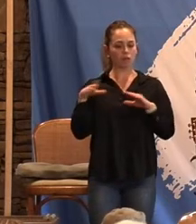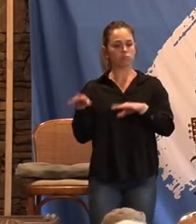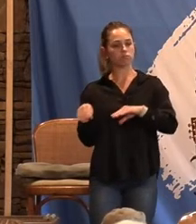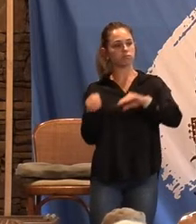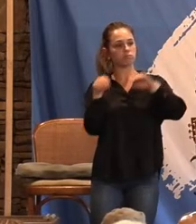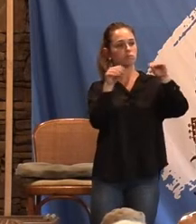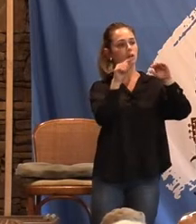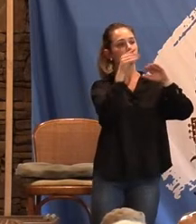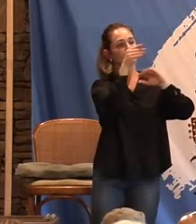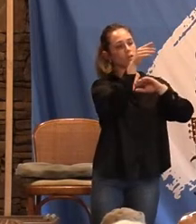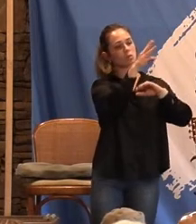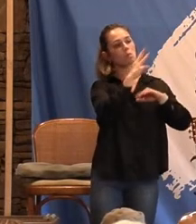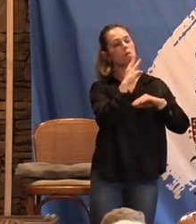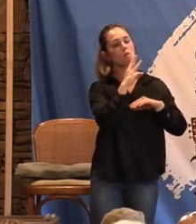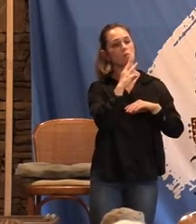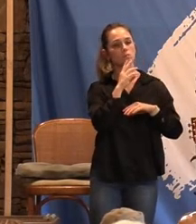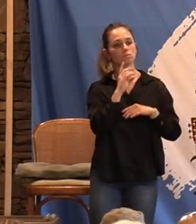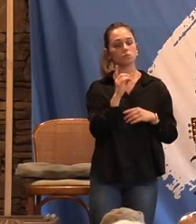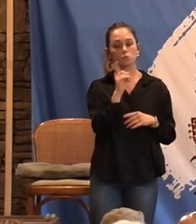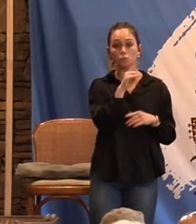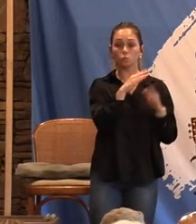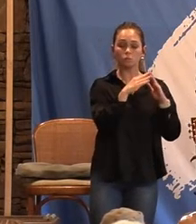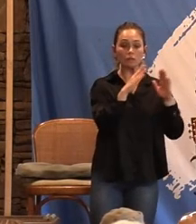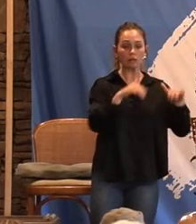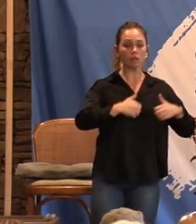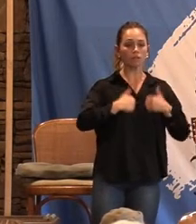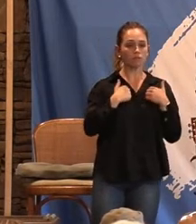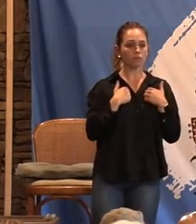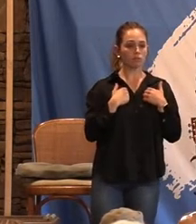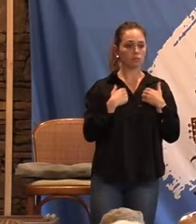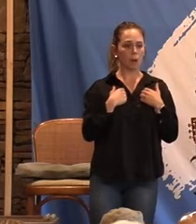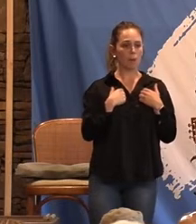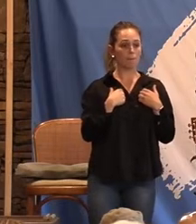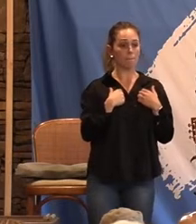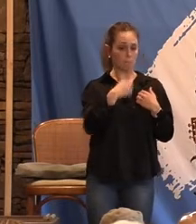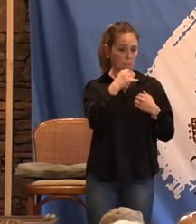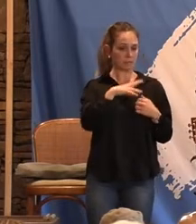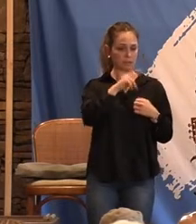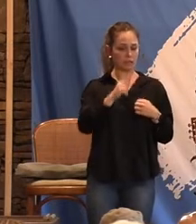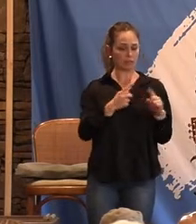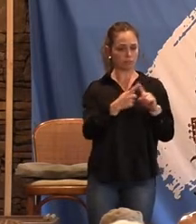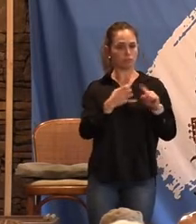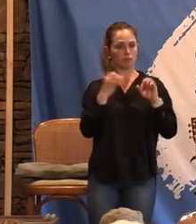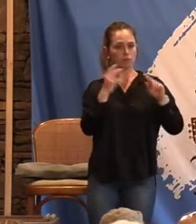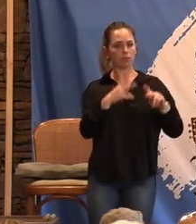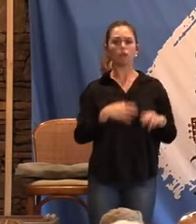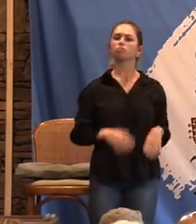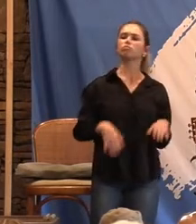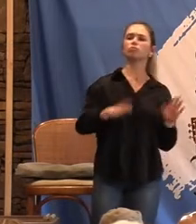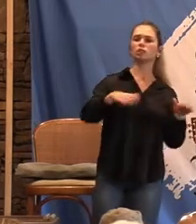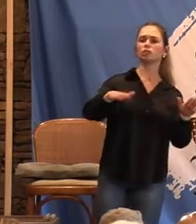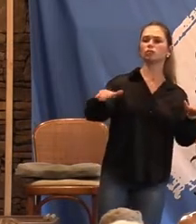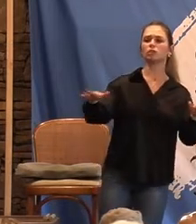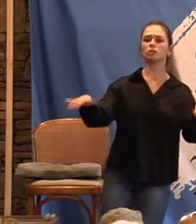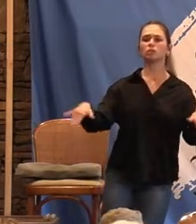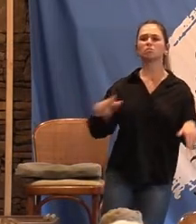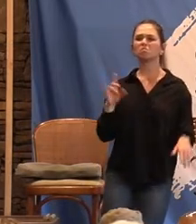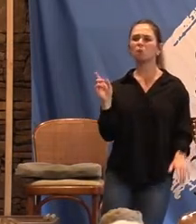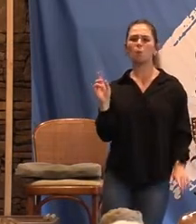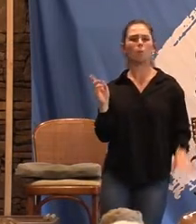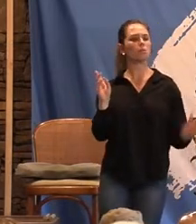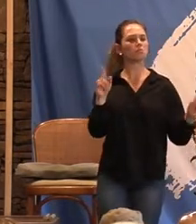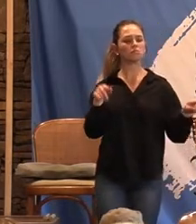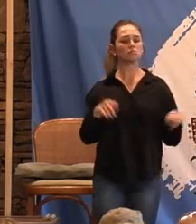across the water where he lived. Well, Miss Nana, she came from the back. Children, where are